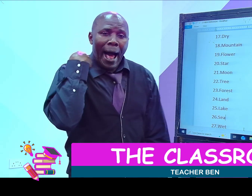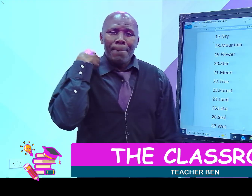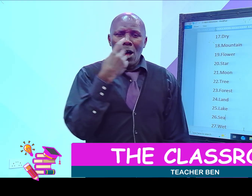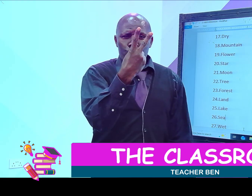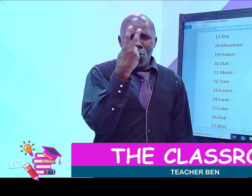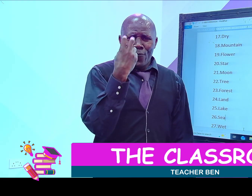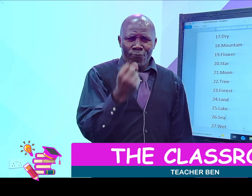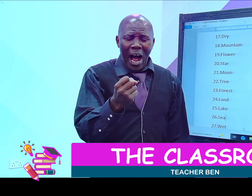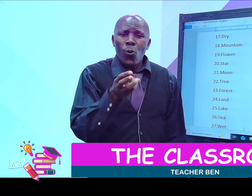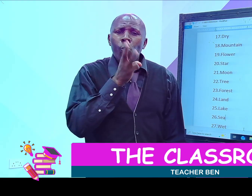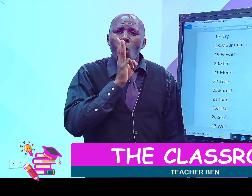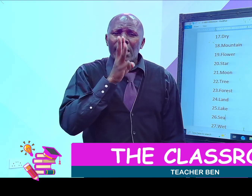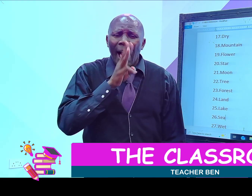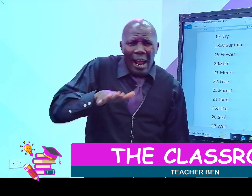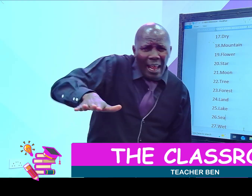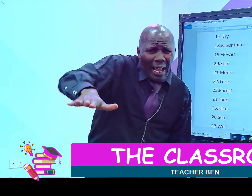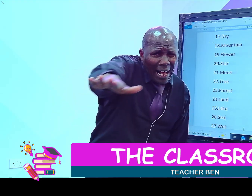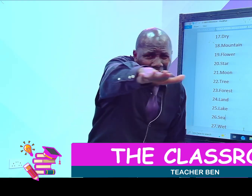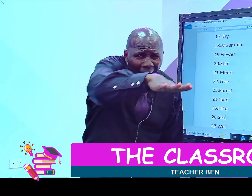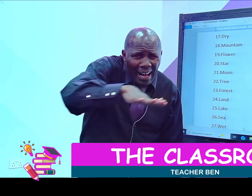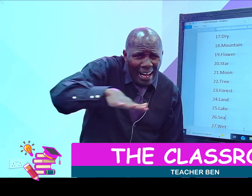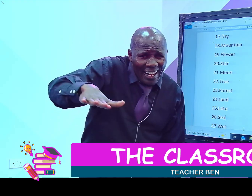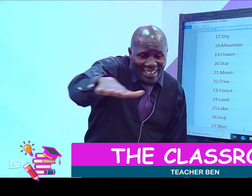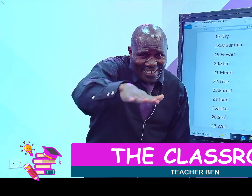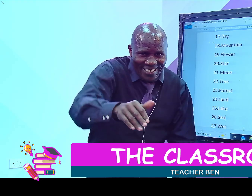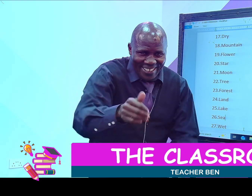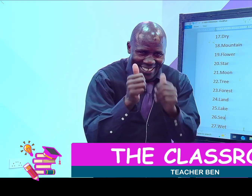Number 25, lake.